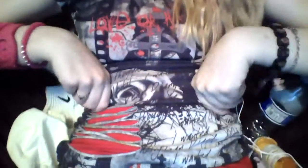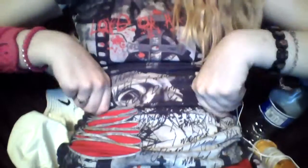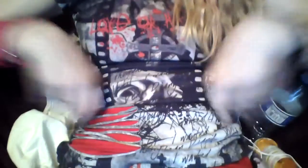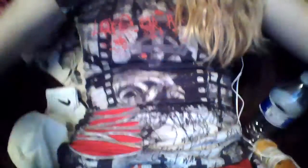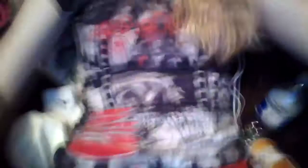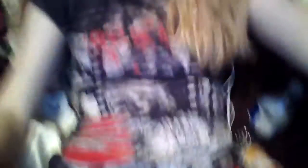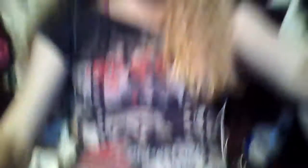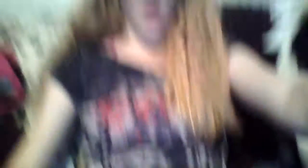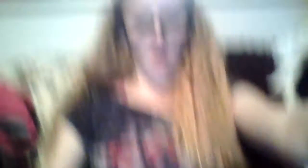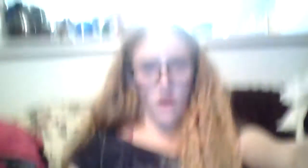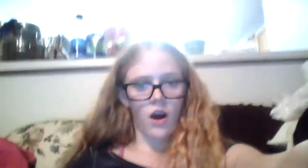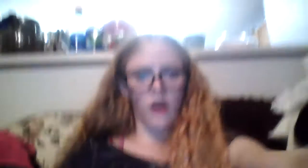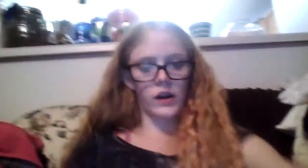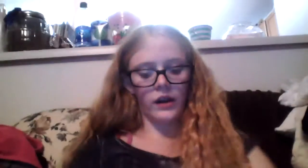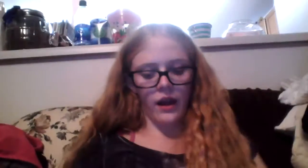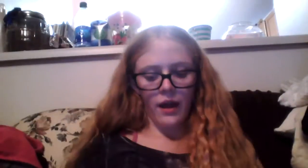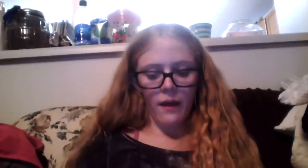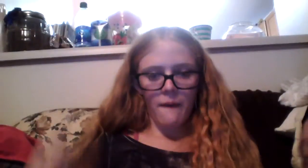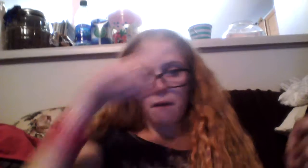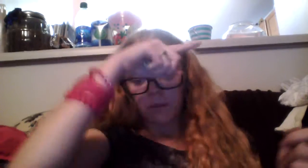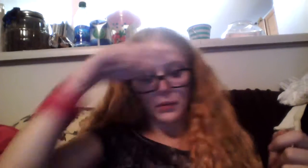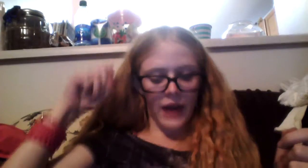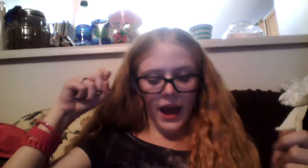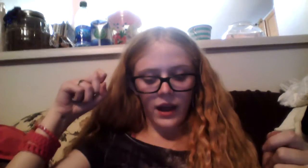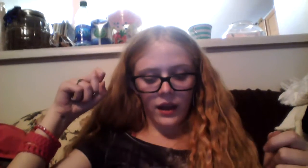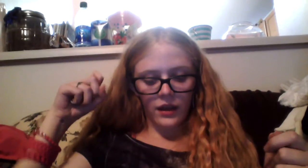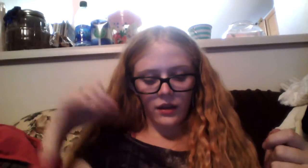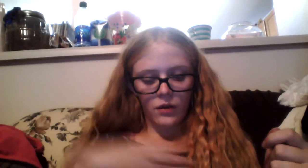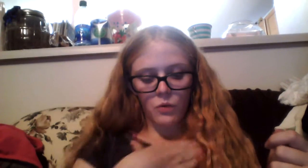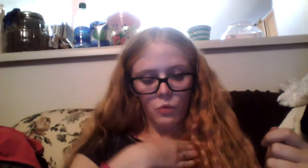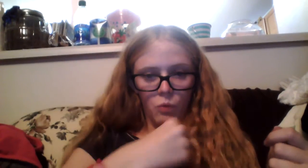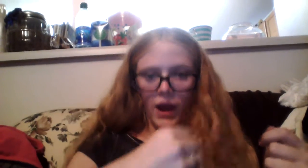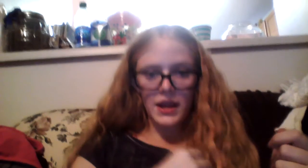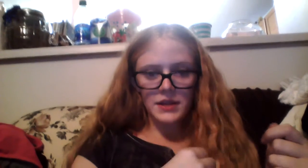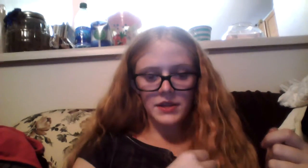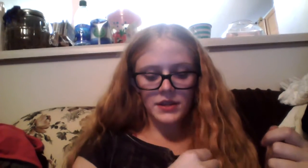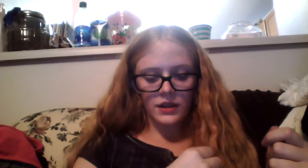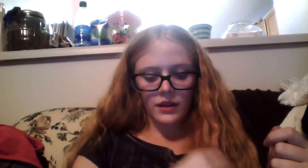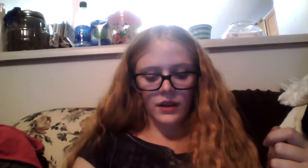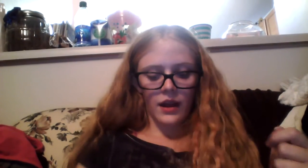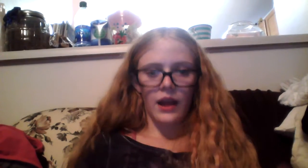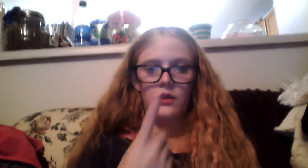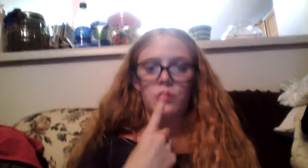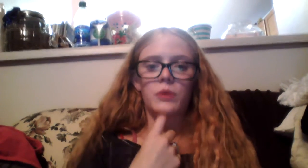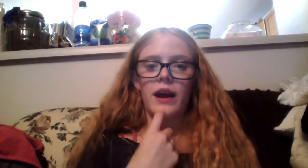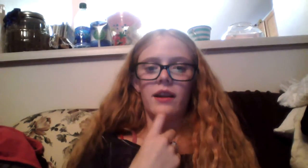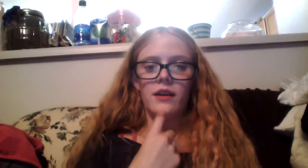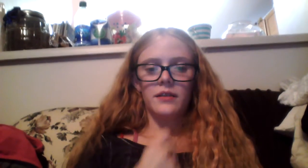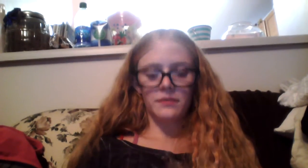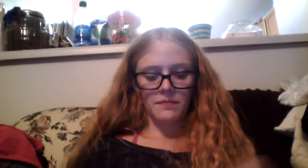pants are black, white, and red,